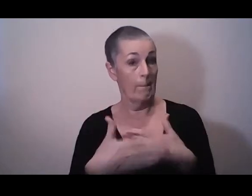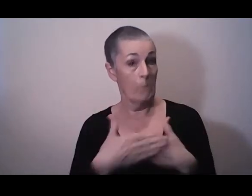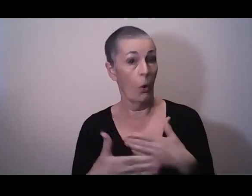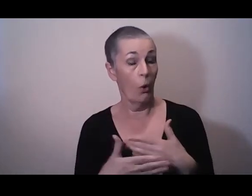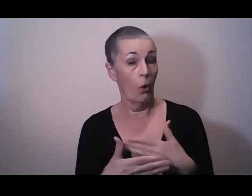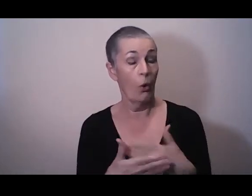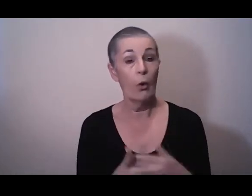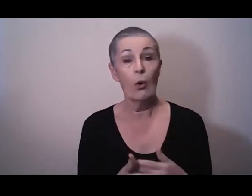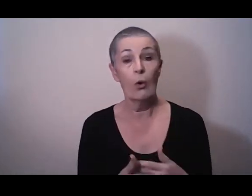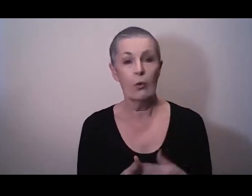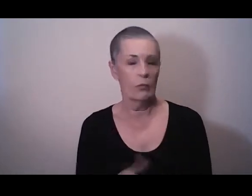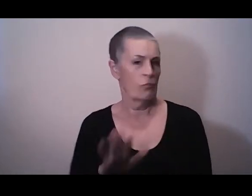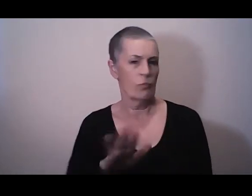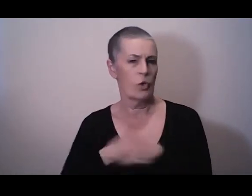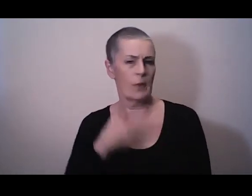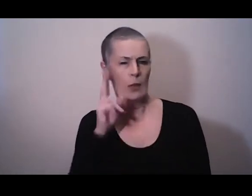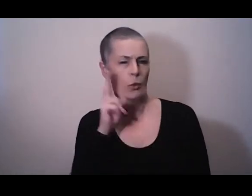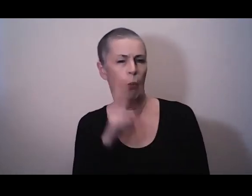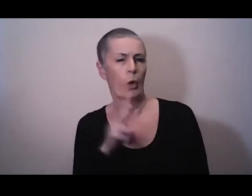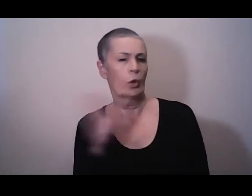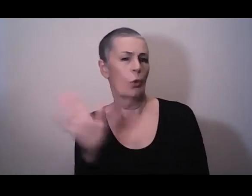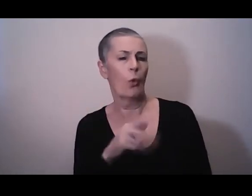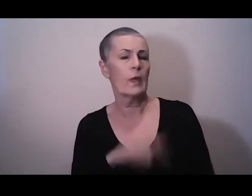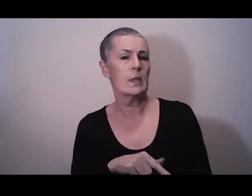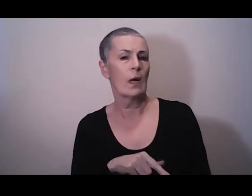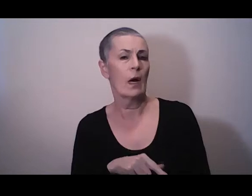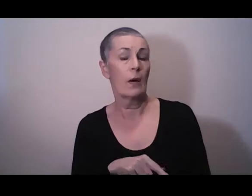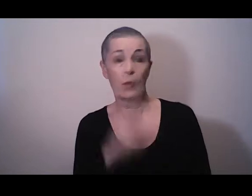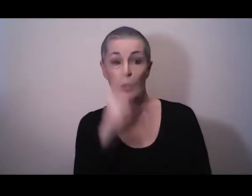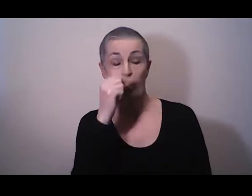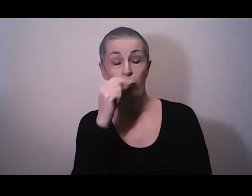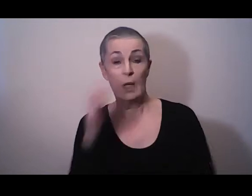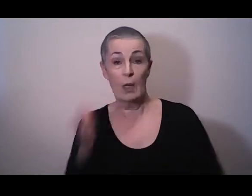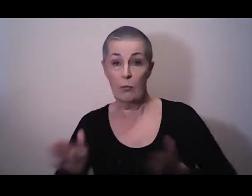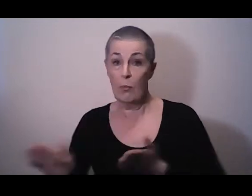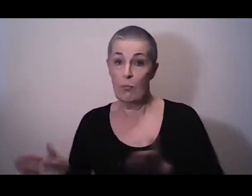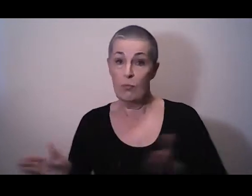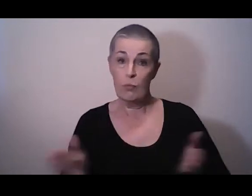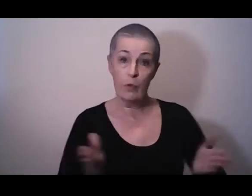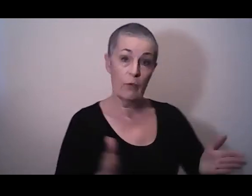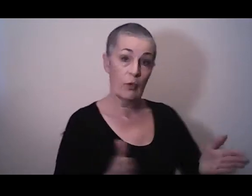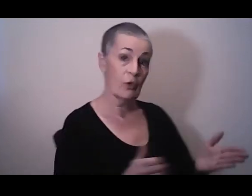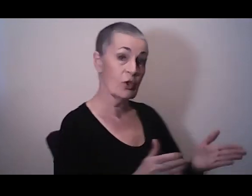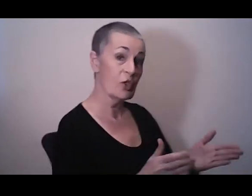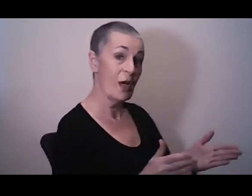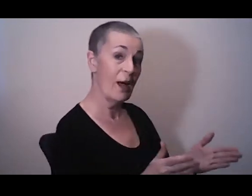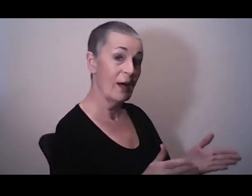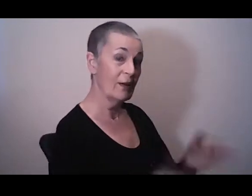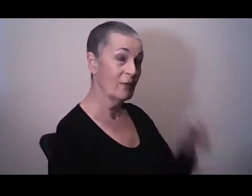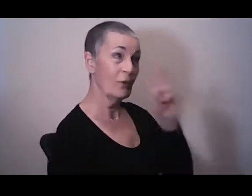chair evening in the direction of the moon, so that when you turn your